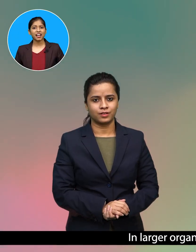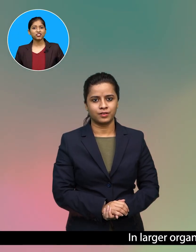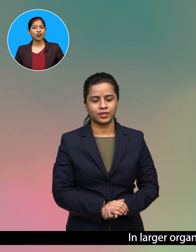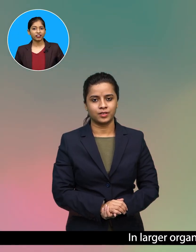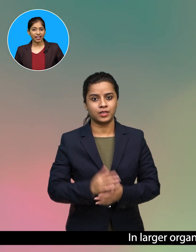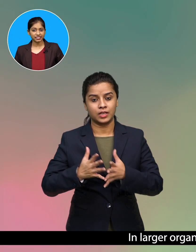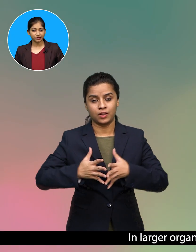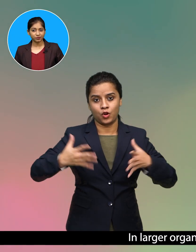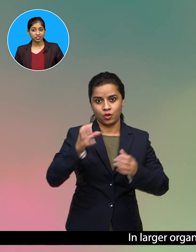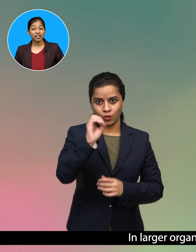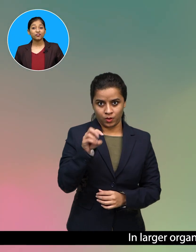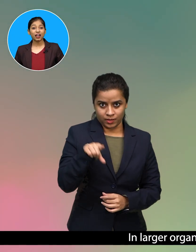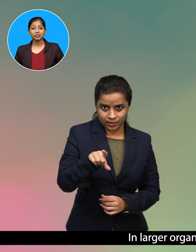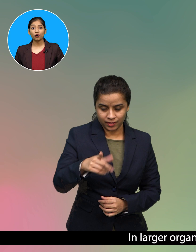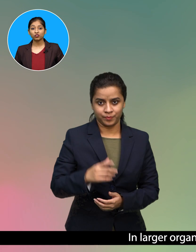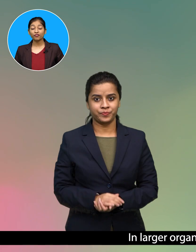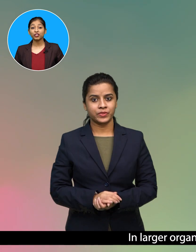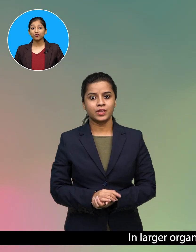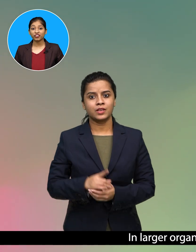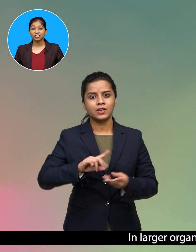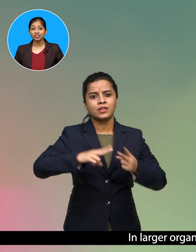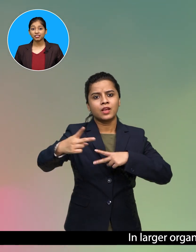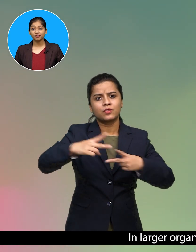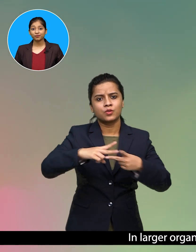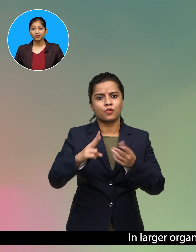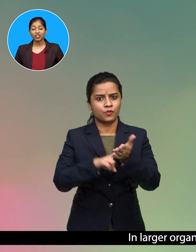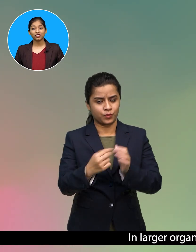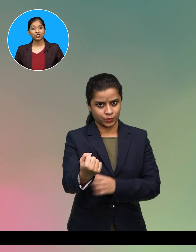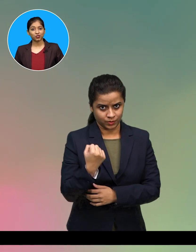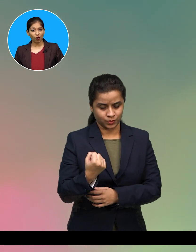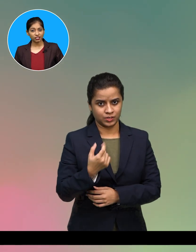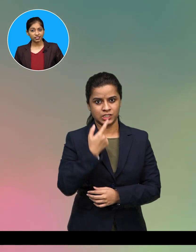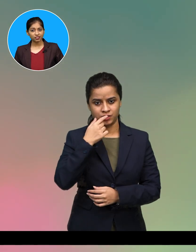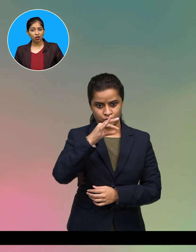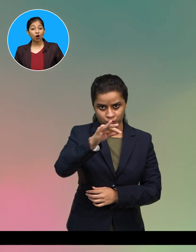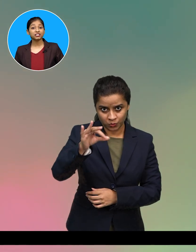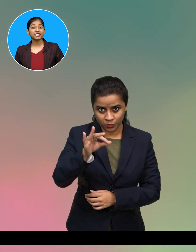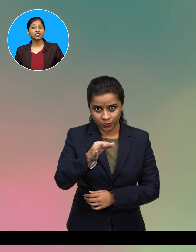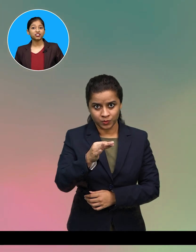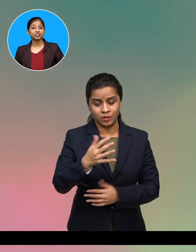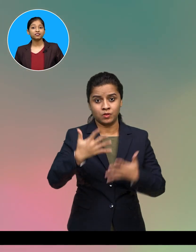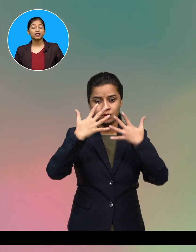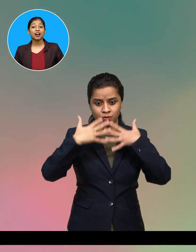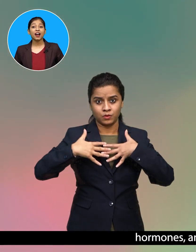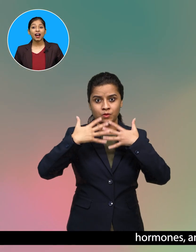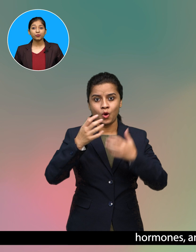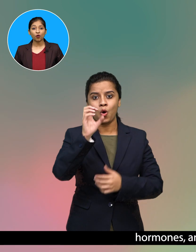In larger organisms, transport of nutrients, salts,